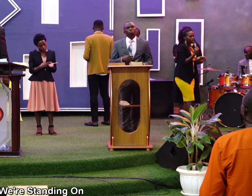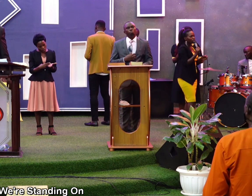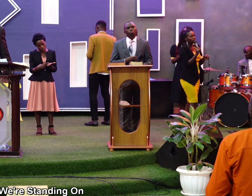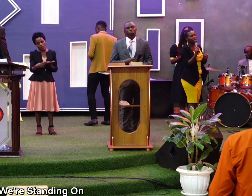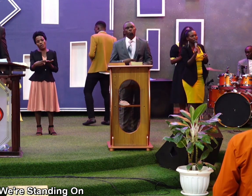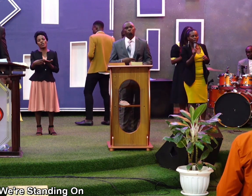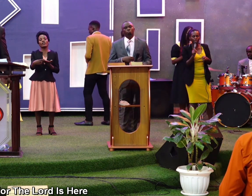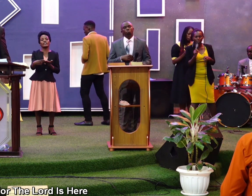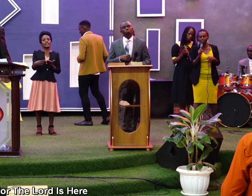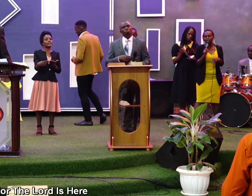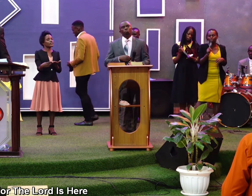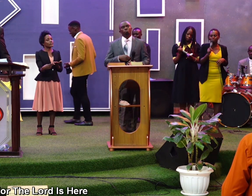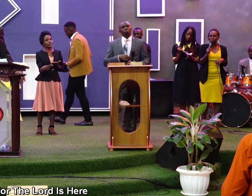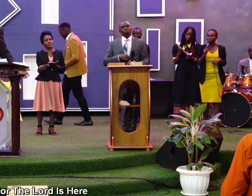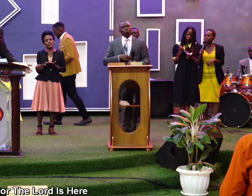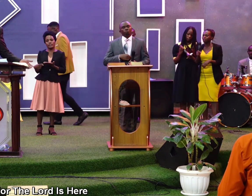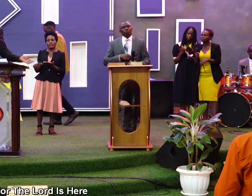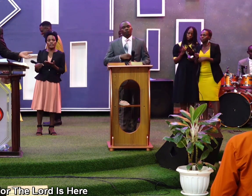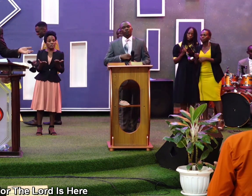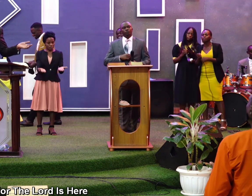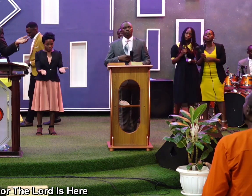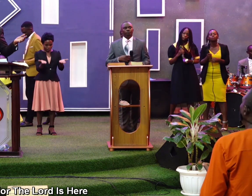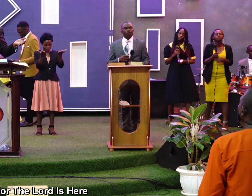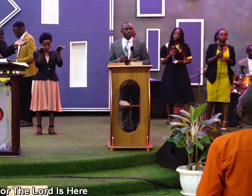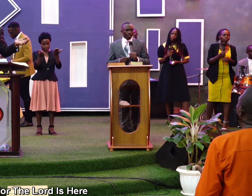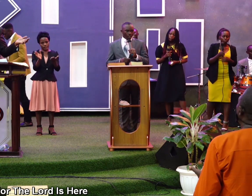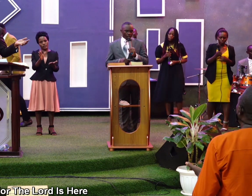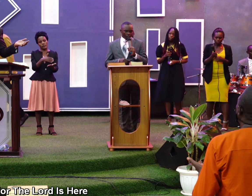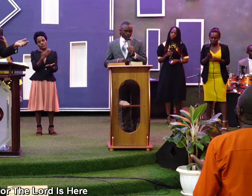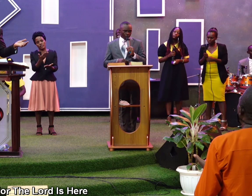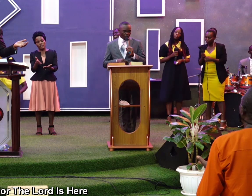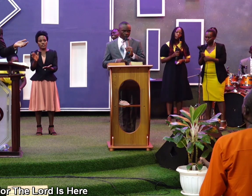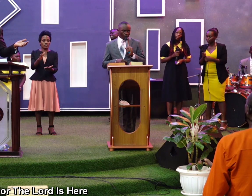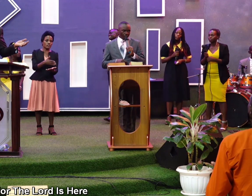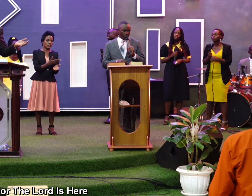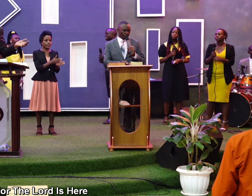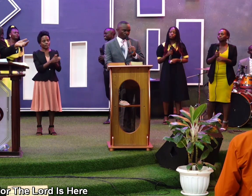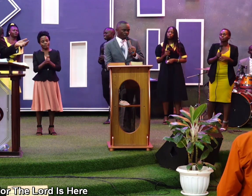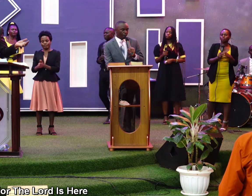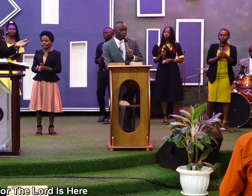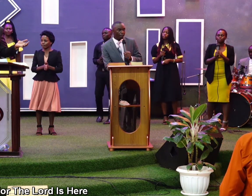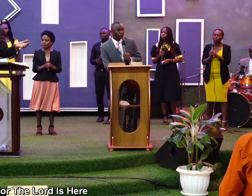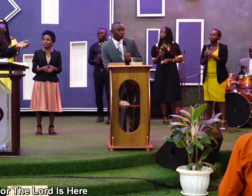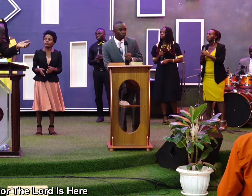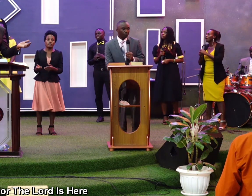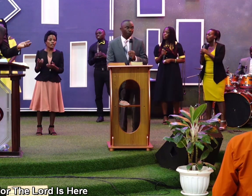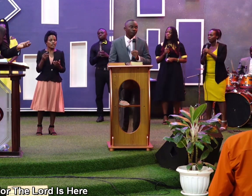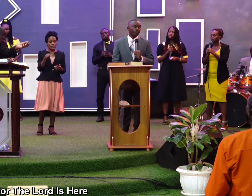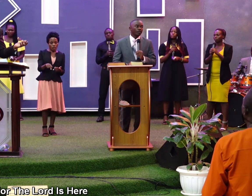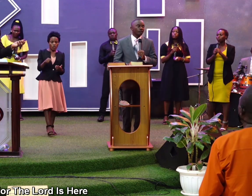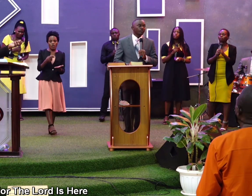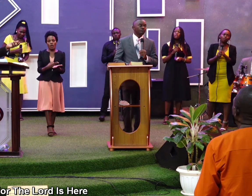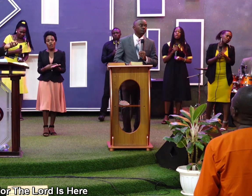holy. Come on, stand up and let's sing together before we finish. This